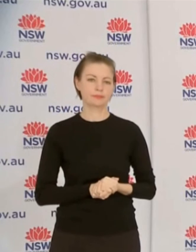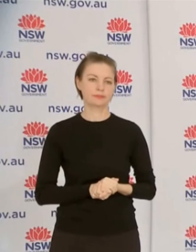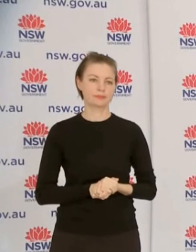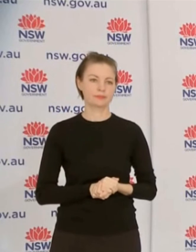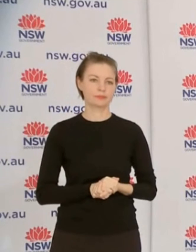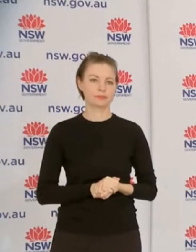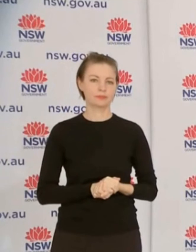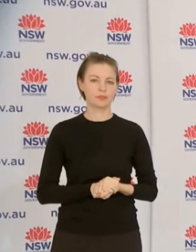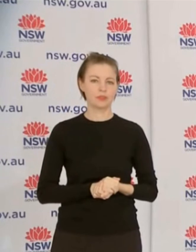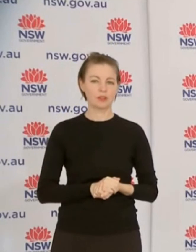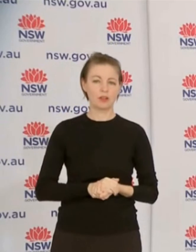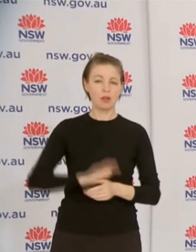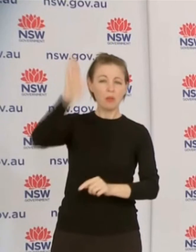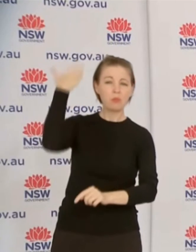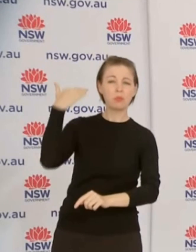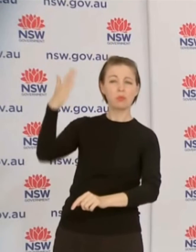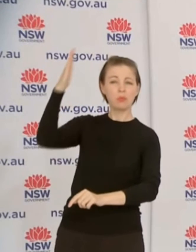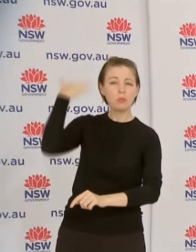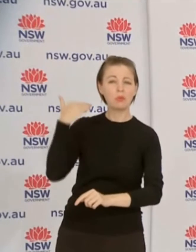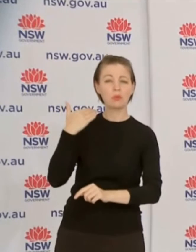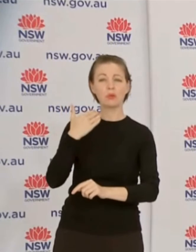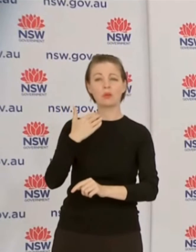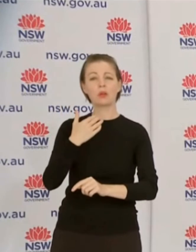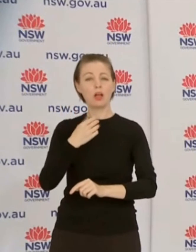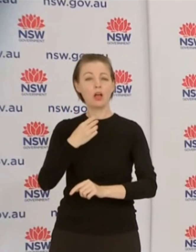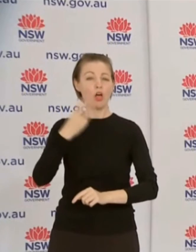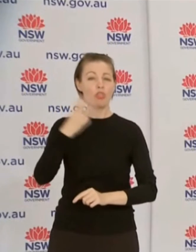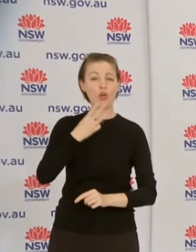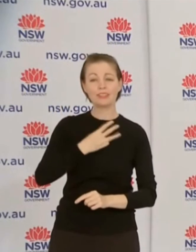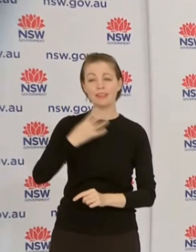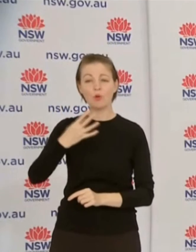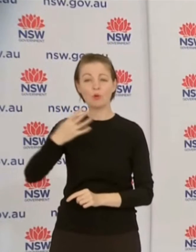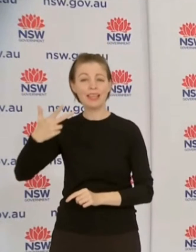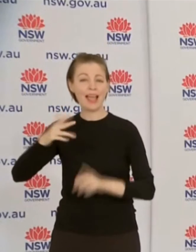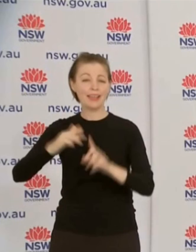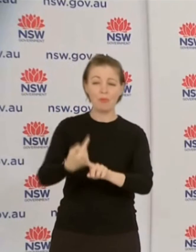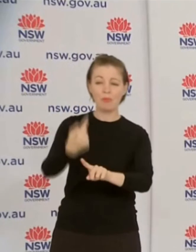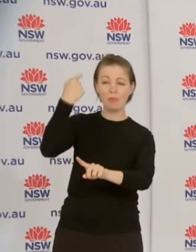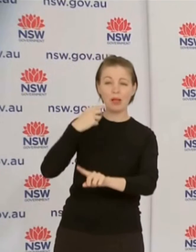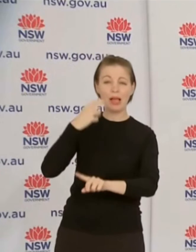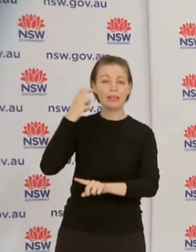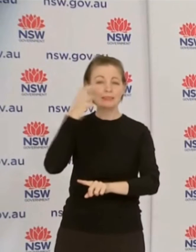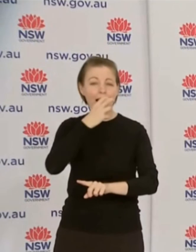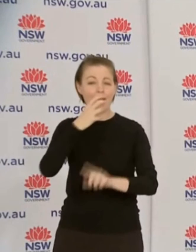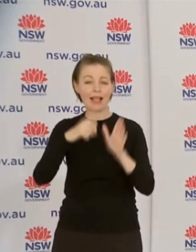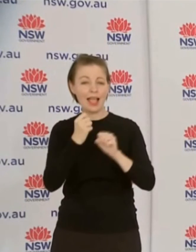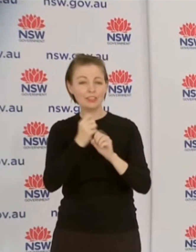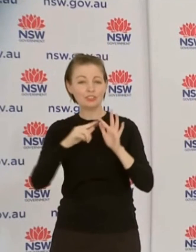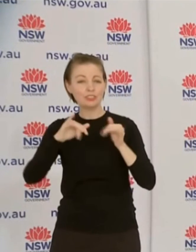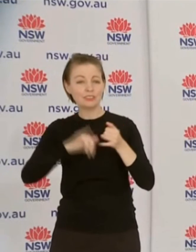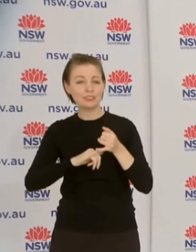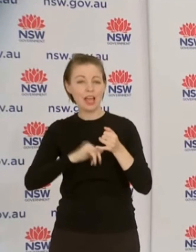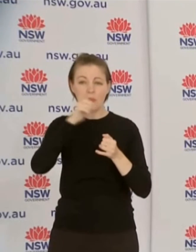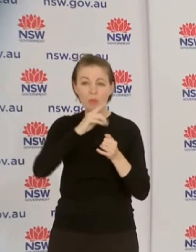bubonic plague, the Dark Ages, 1348. We still expect that we won't have vaccines. Well, we have got